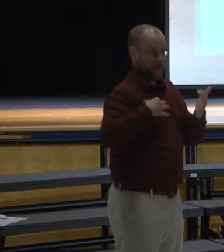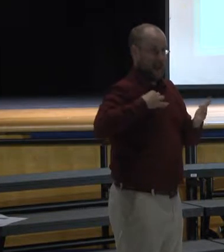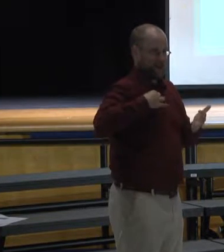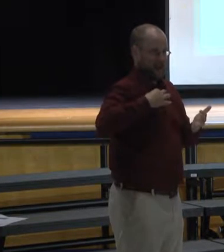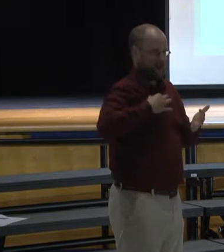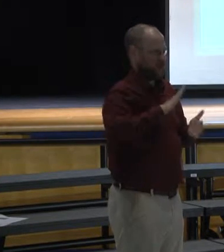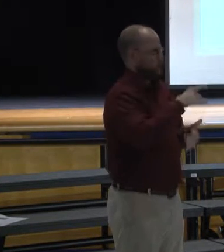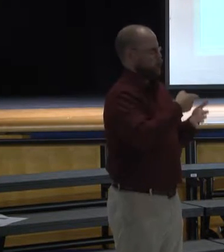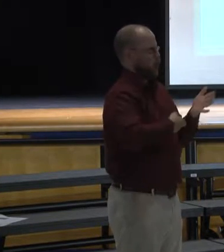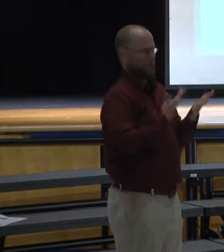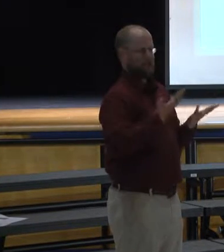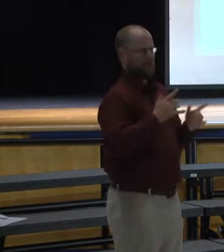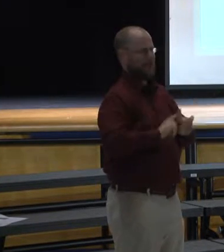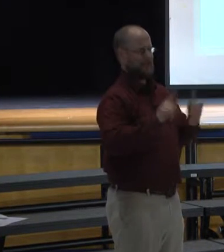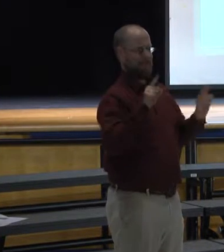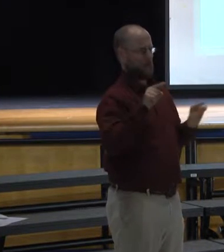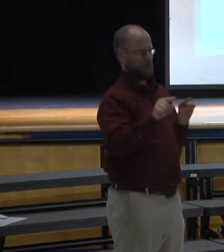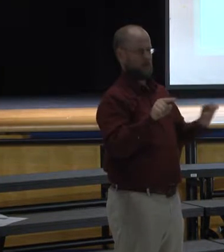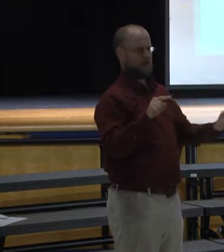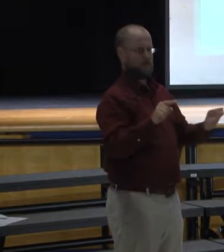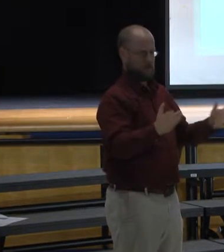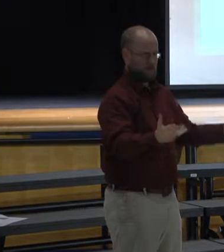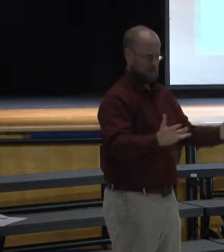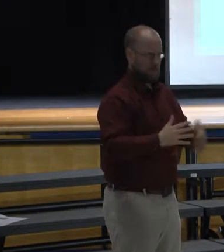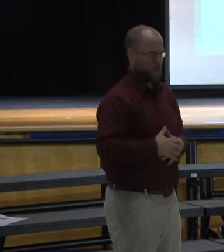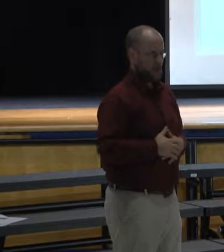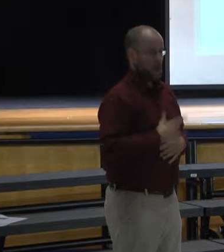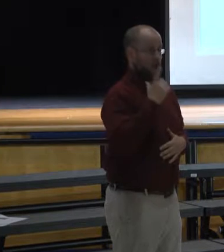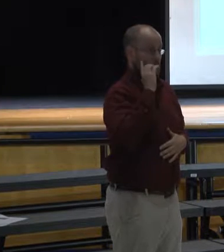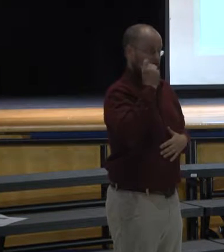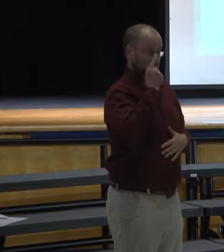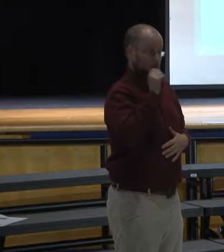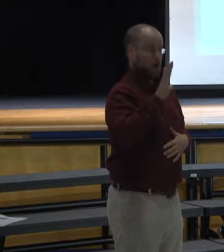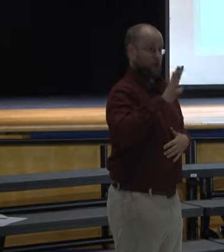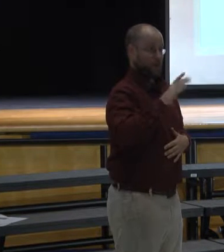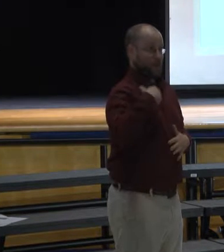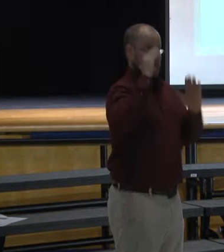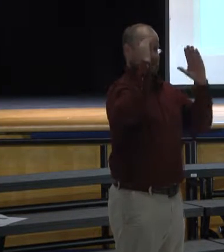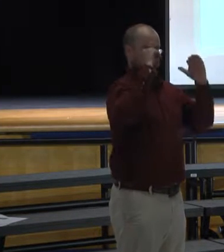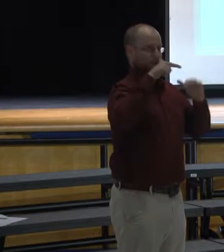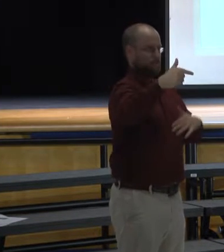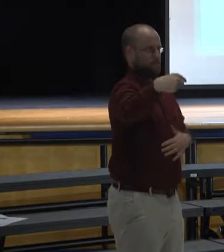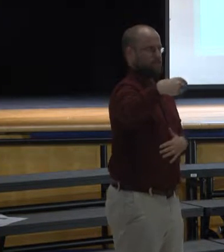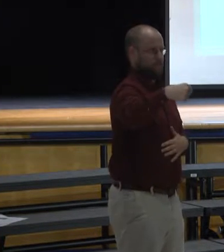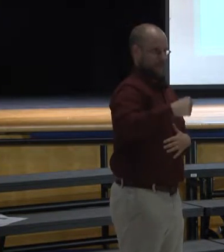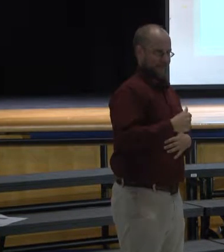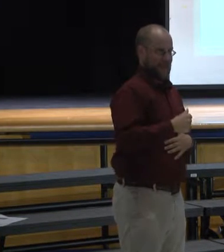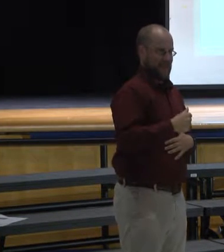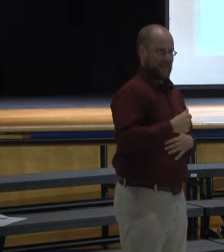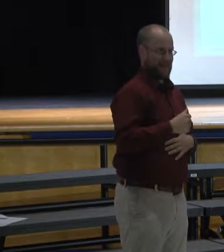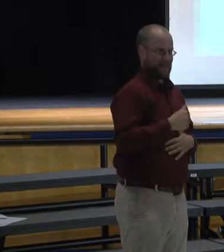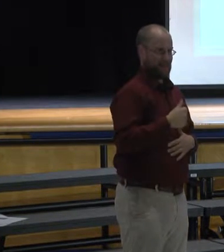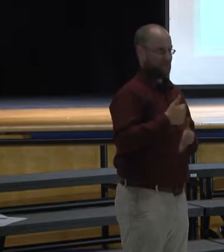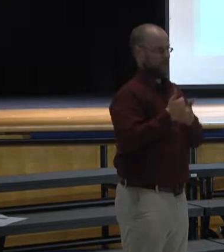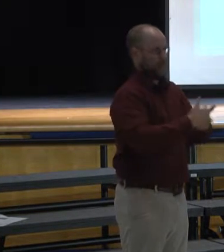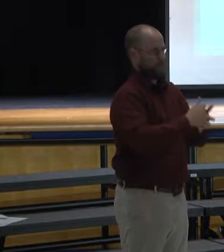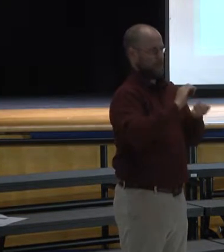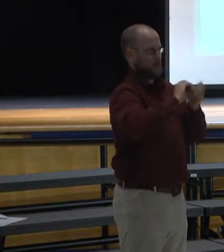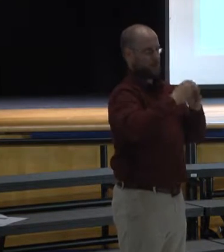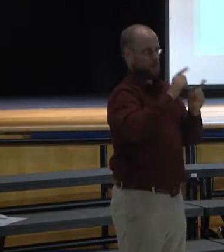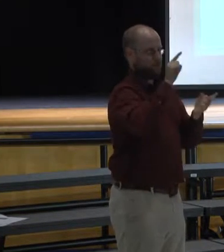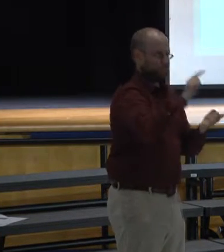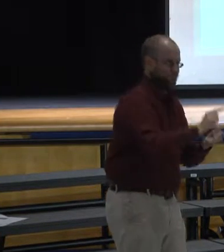vary. But that financial contribution is expected to help get that figure for you.